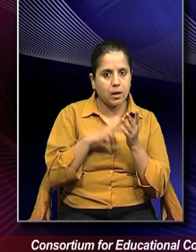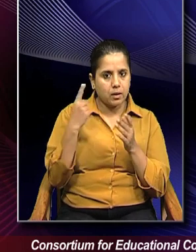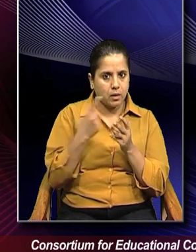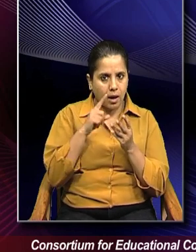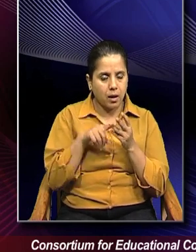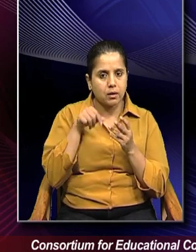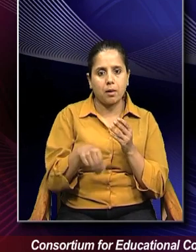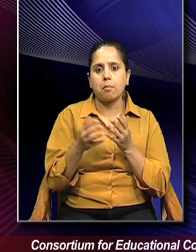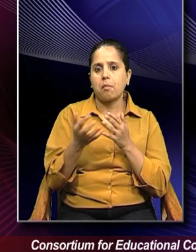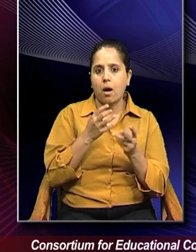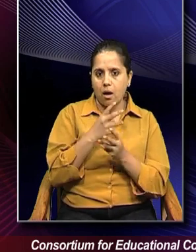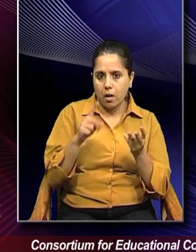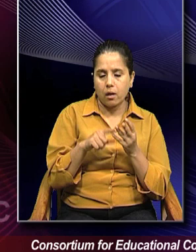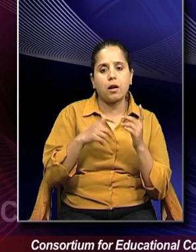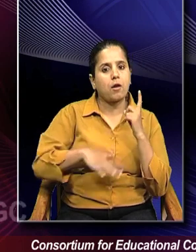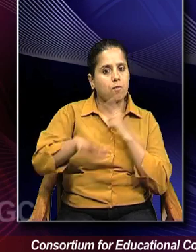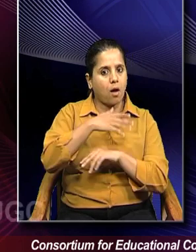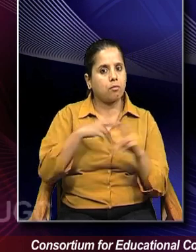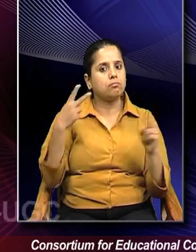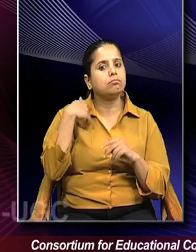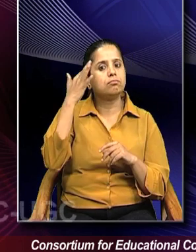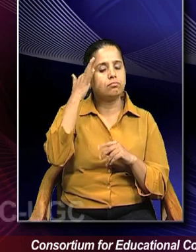market forces, environmental concerns.